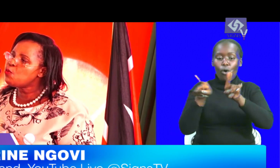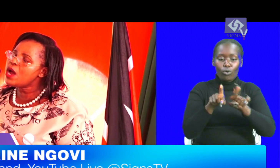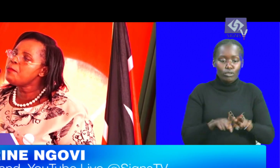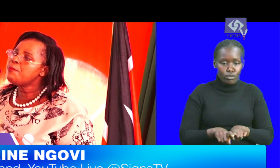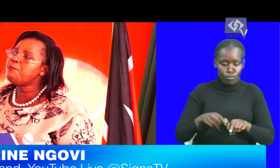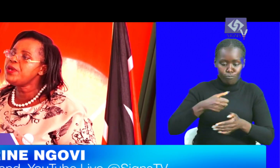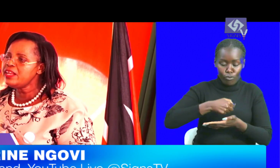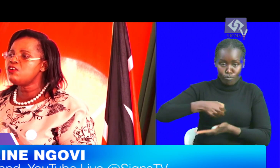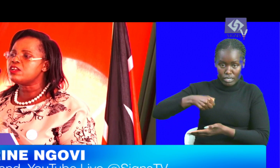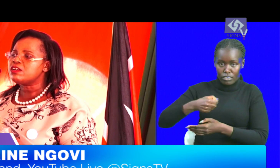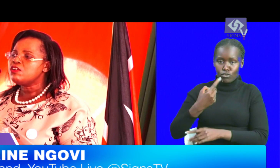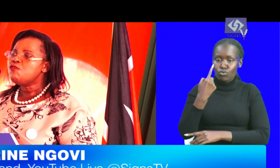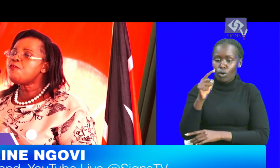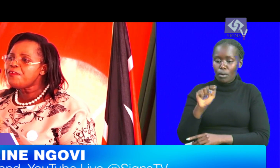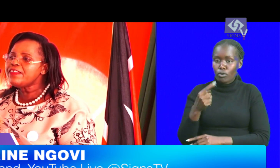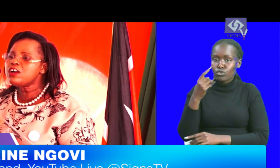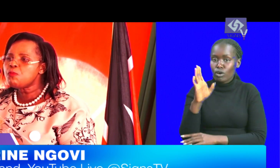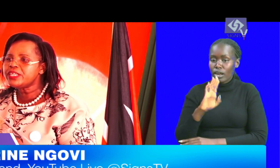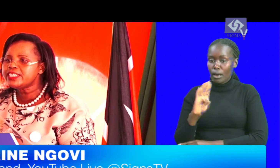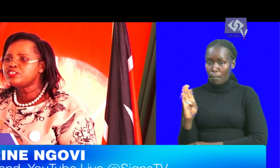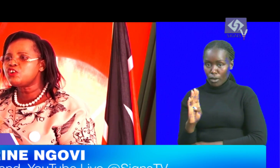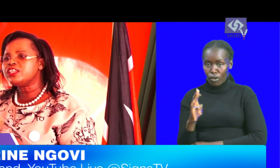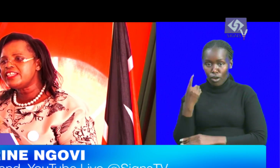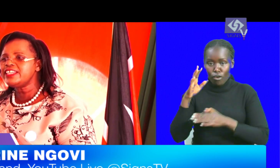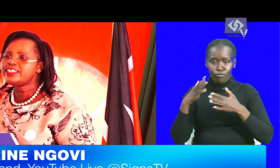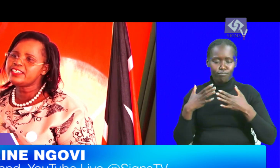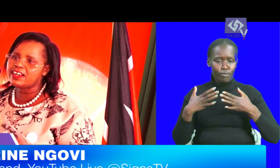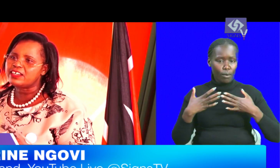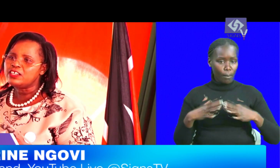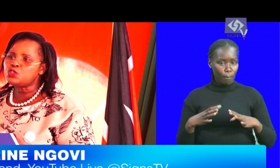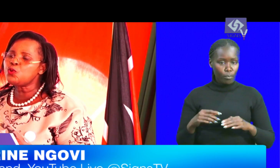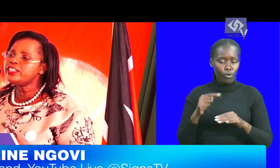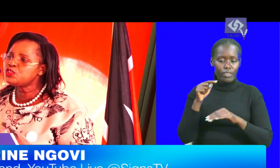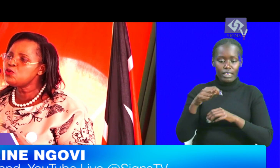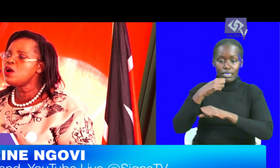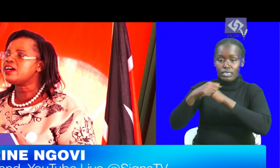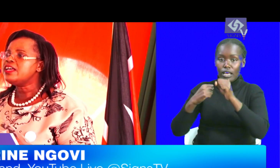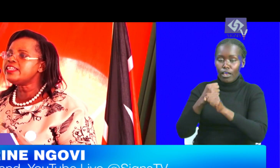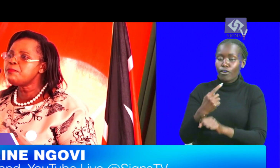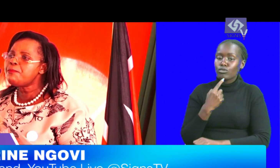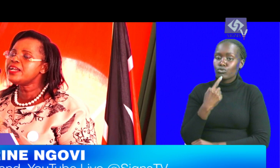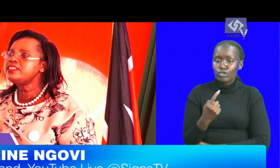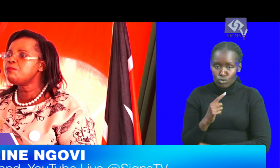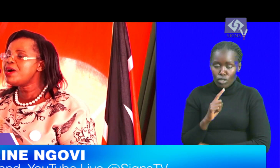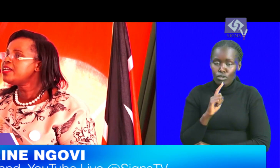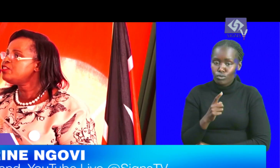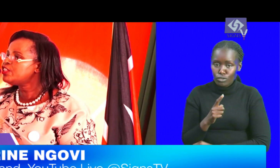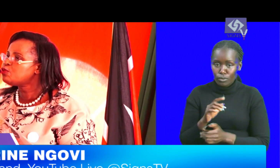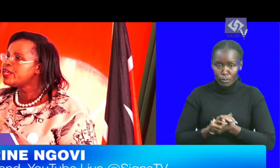1.1 billion for further compensation this year to ensure that the baggage that we